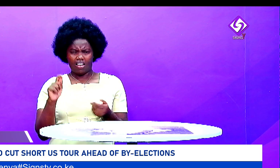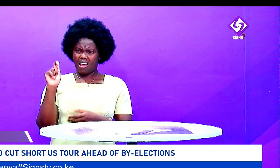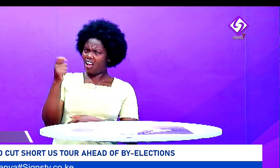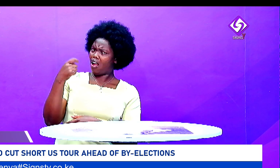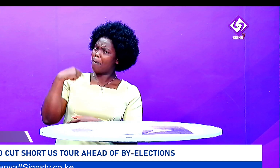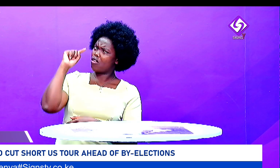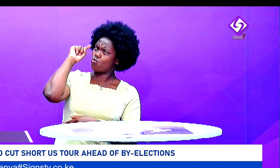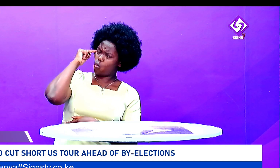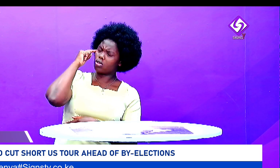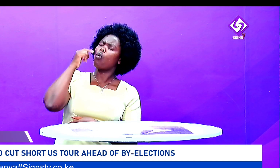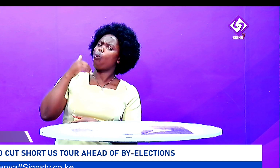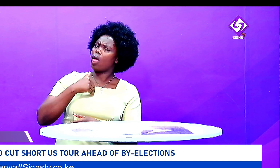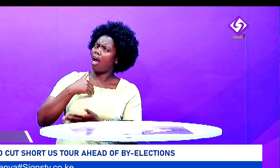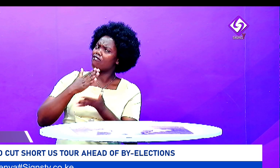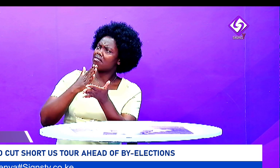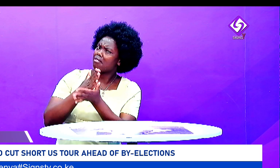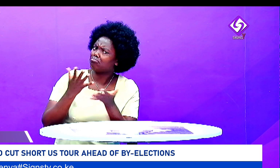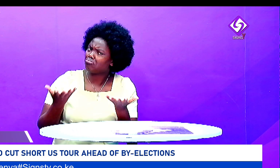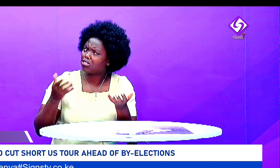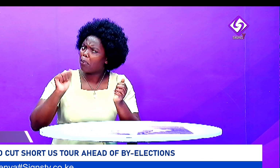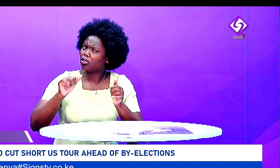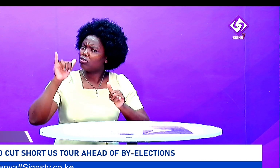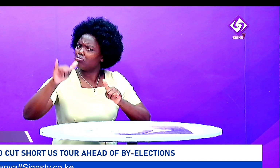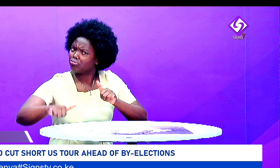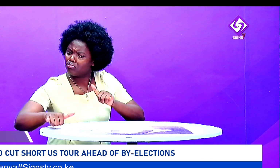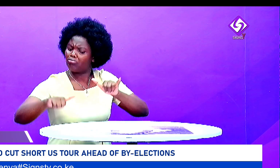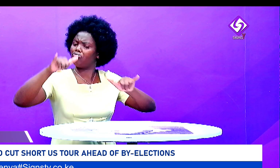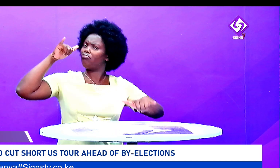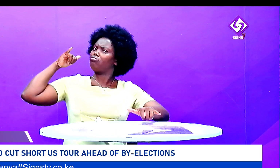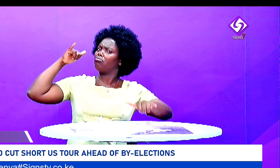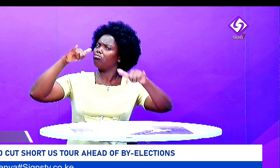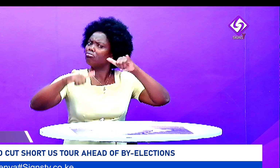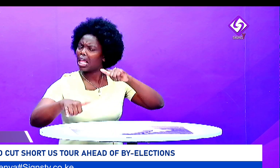And because of what he had said about the government having links with Al-Shabaab terror groups.